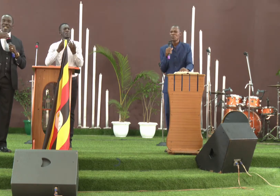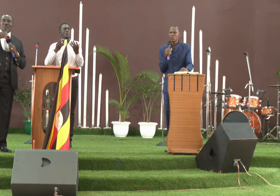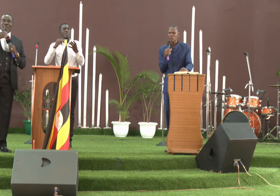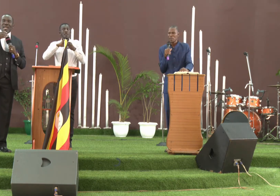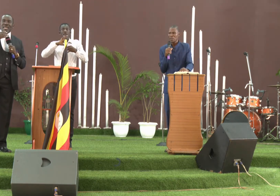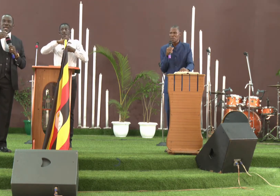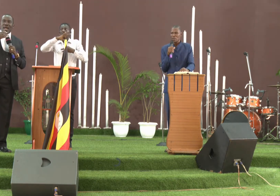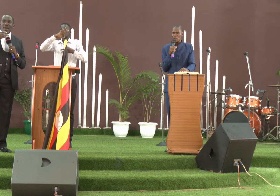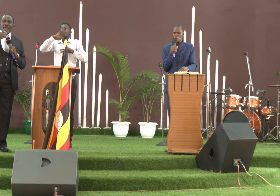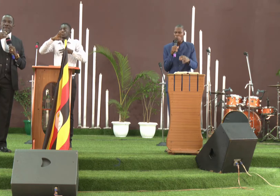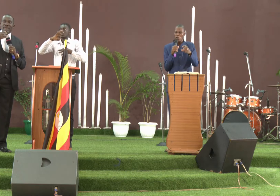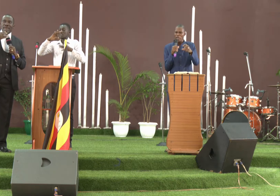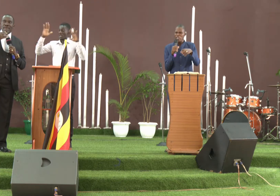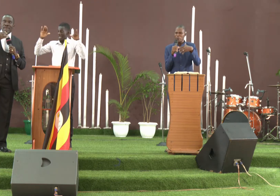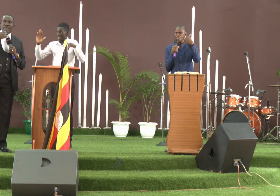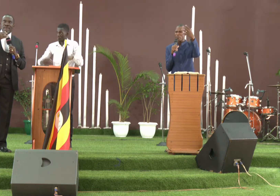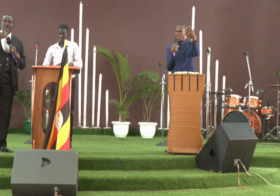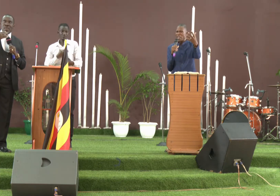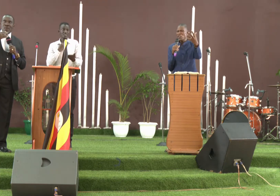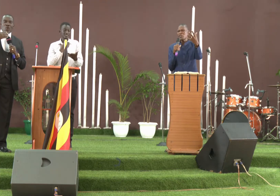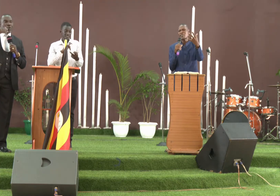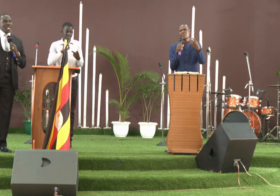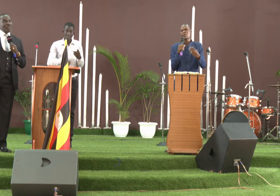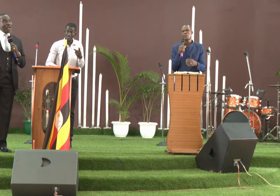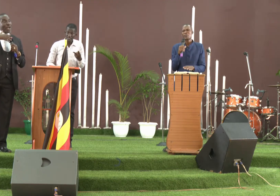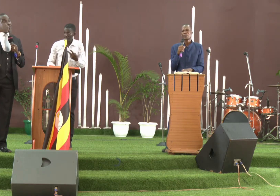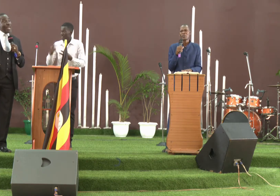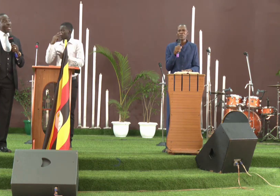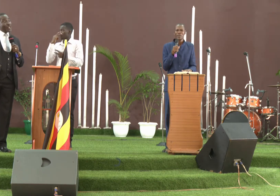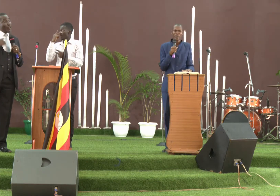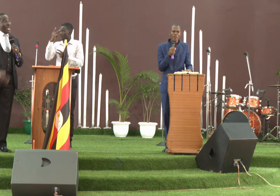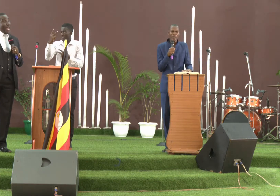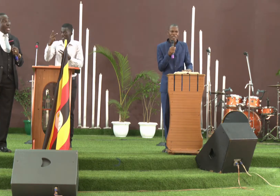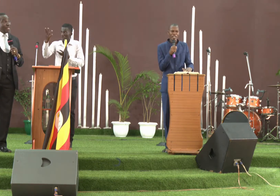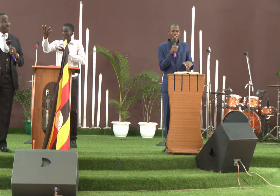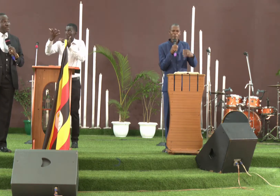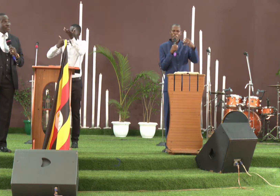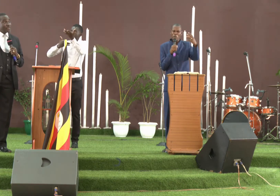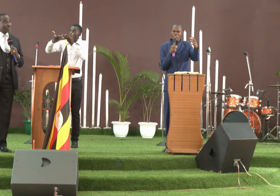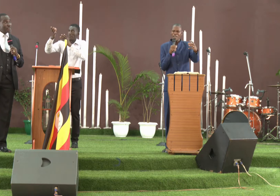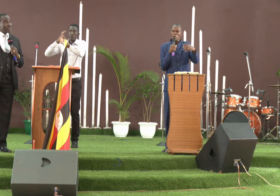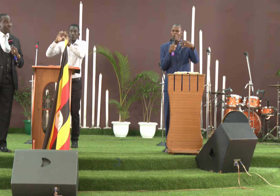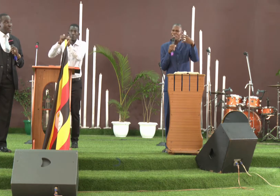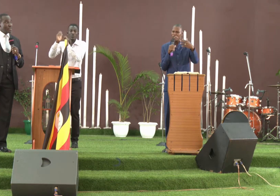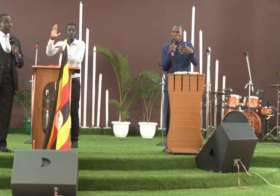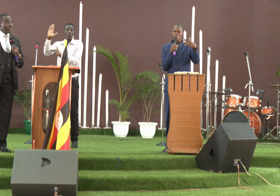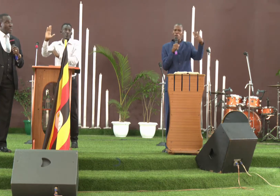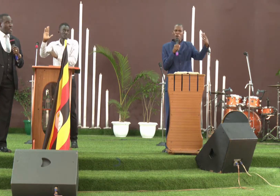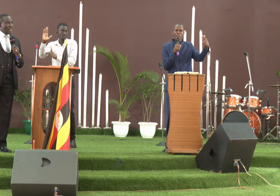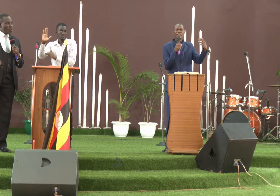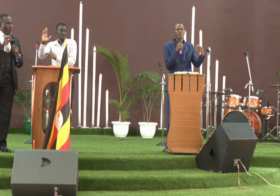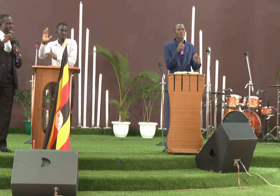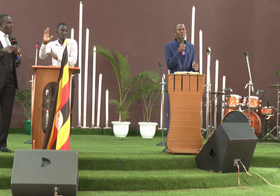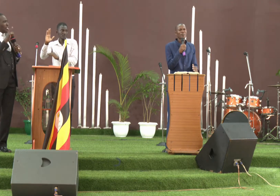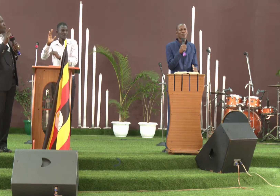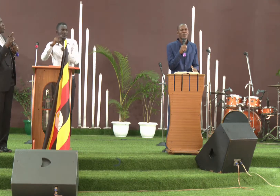ya achari waba malaika. Spiritually is visited by angels. Okole sivaka wanyumia na katonda. In his visions is having conversations with